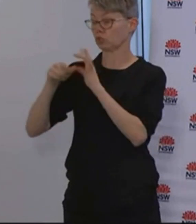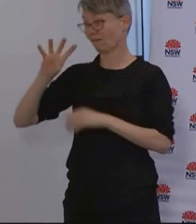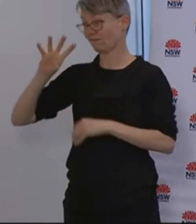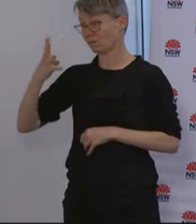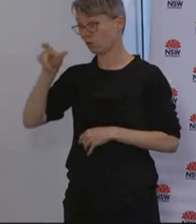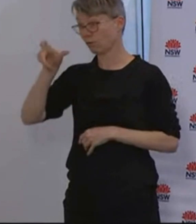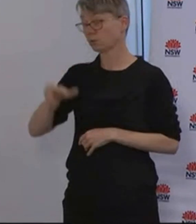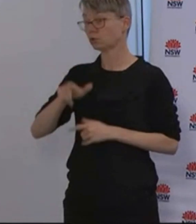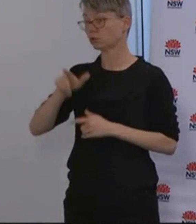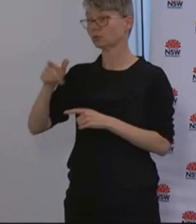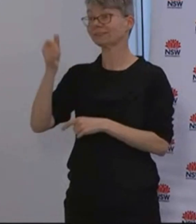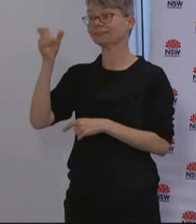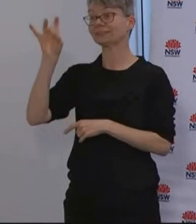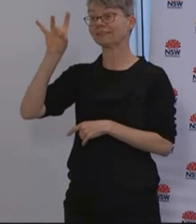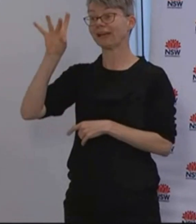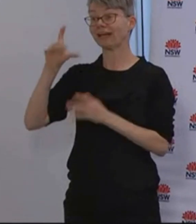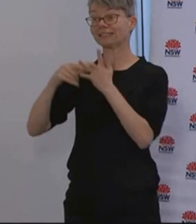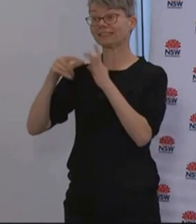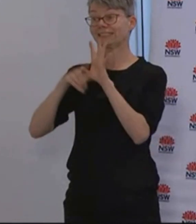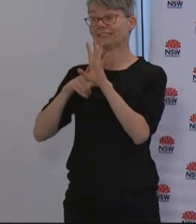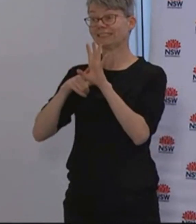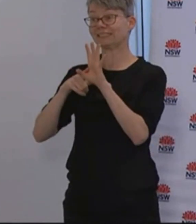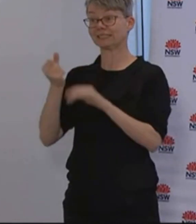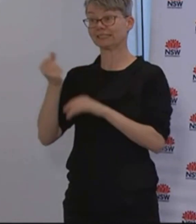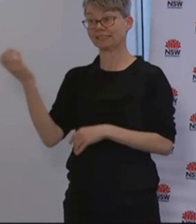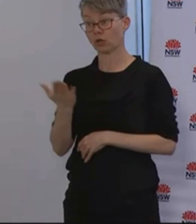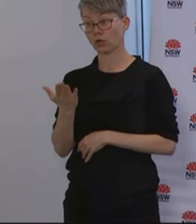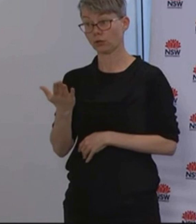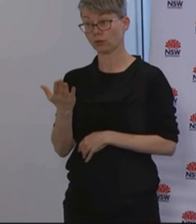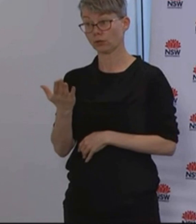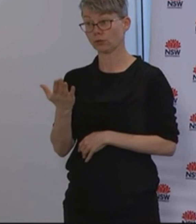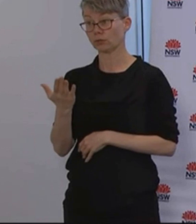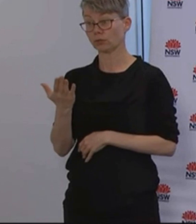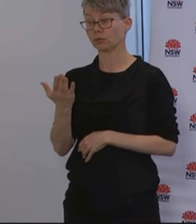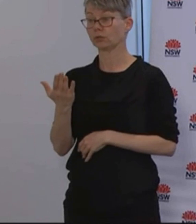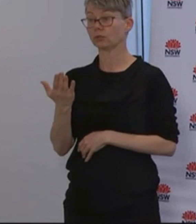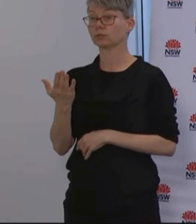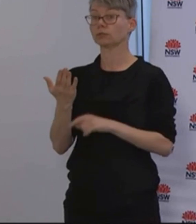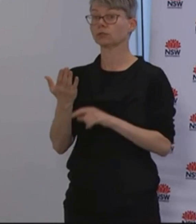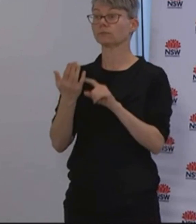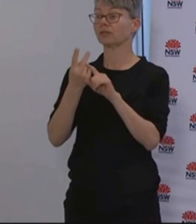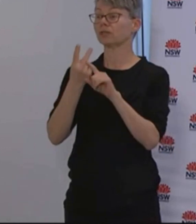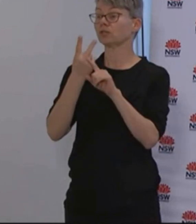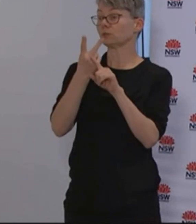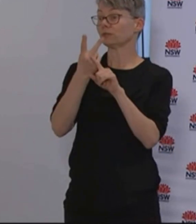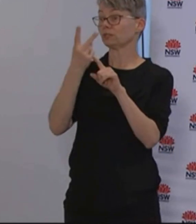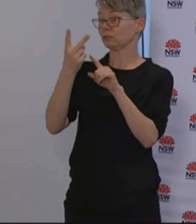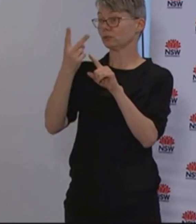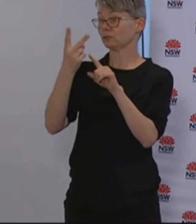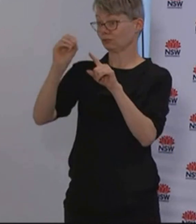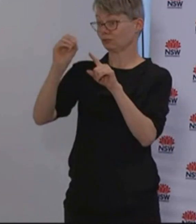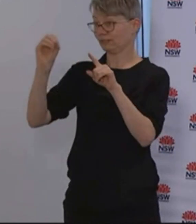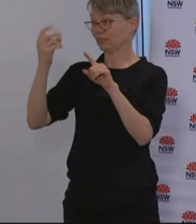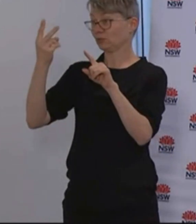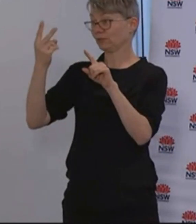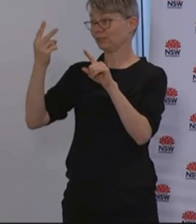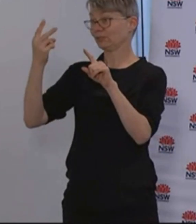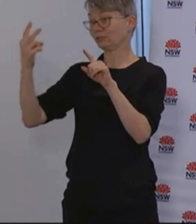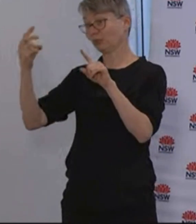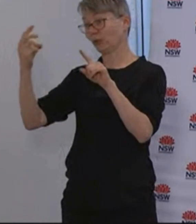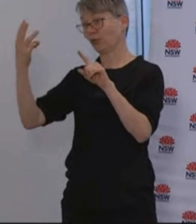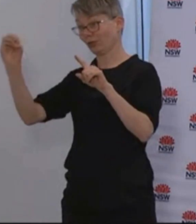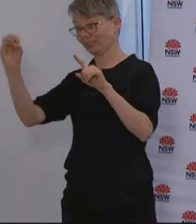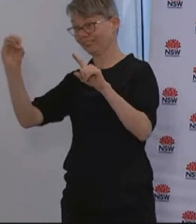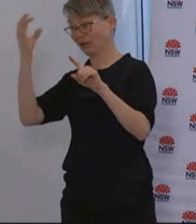attended the Star City Casino between 2000 and 22:30 hours. On the 4th